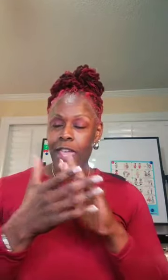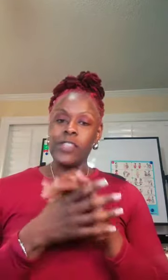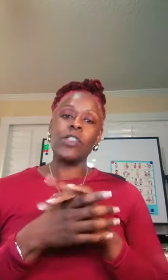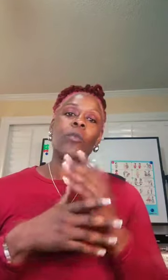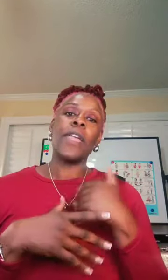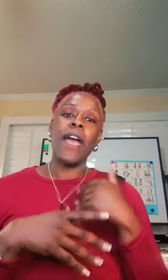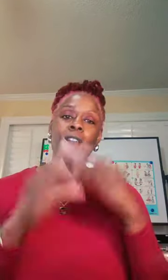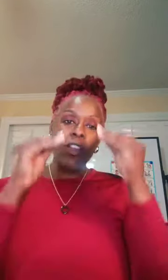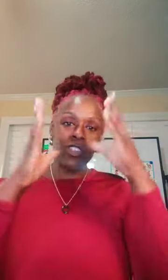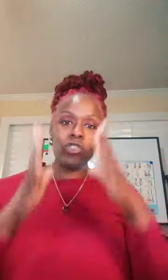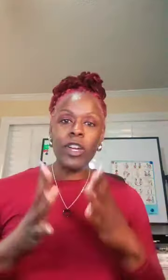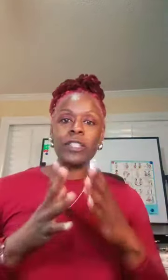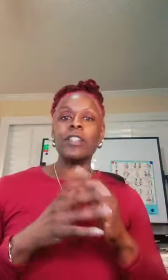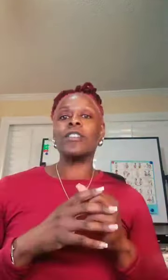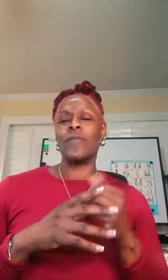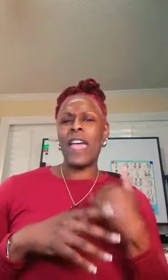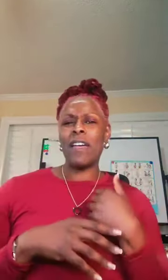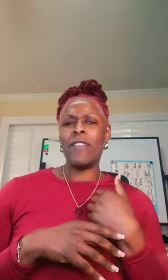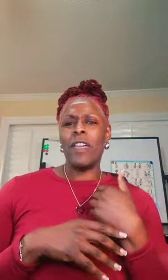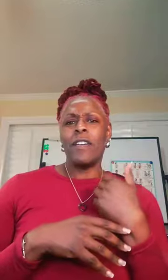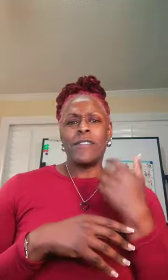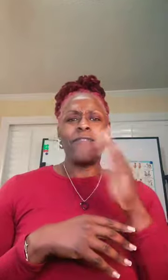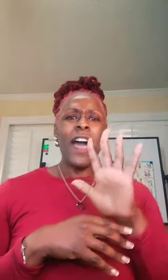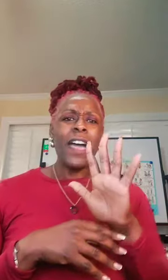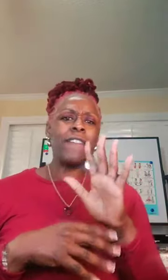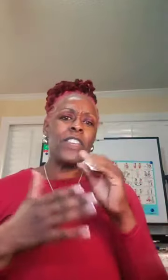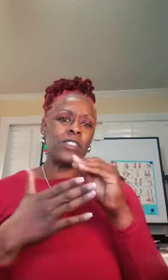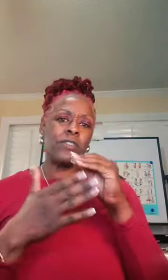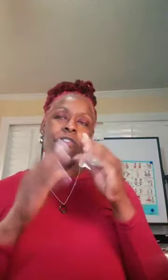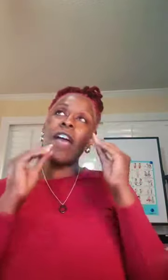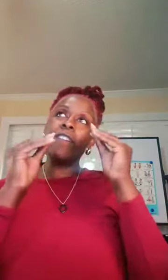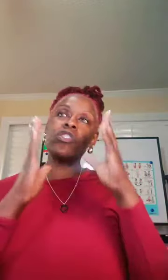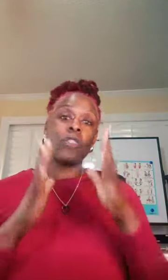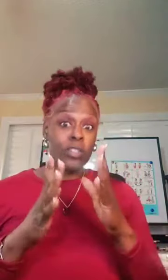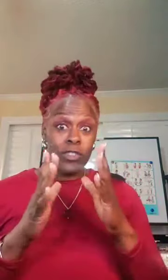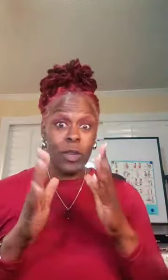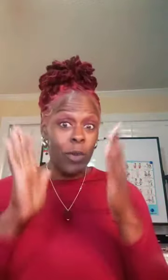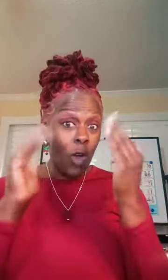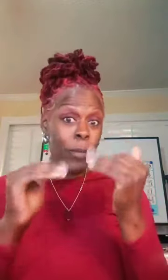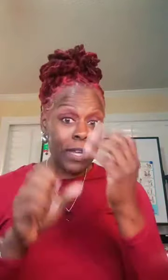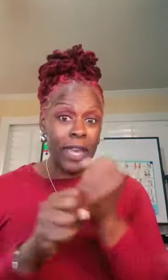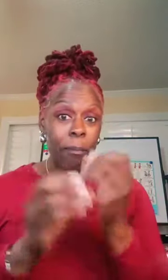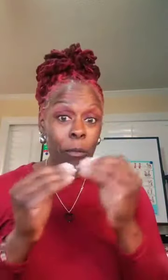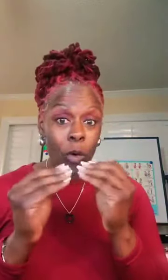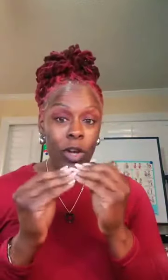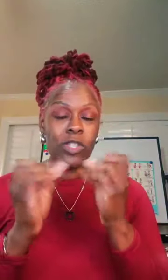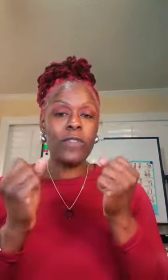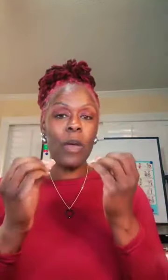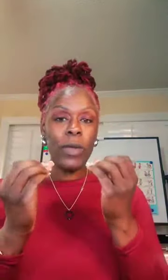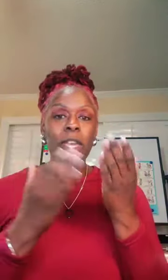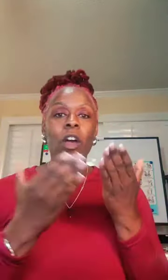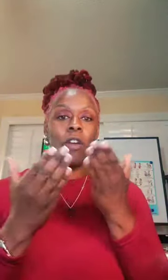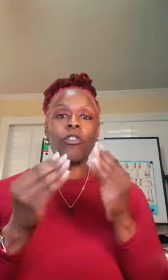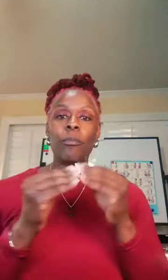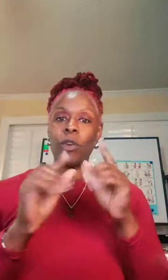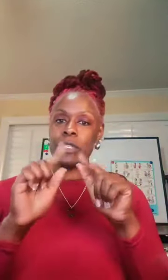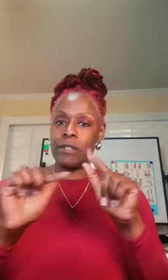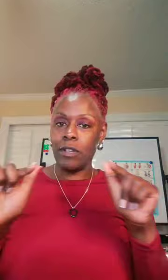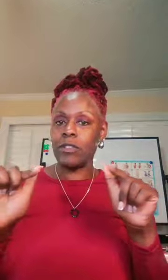so we have our instructors. We have five instructors, and we're hoping to get more so that we can offer more,